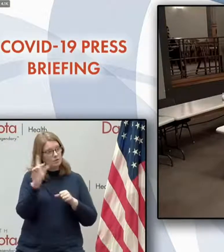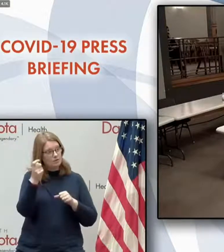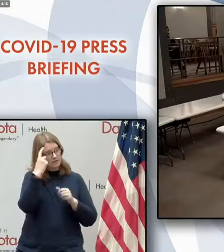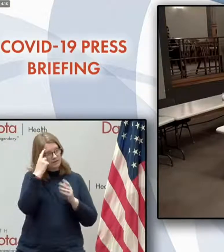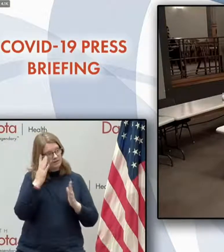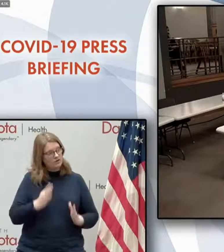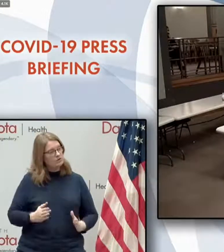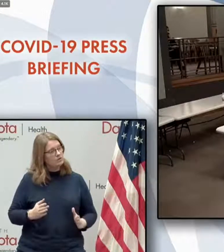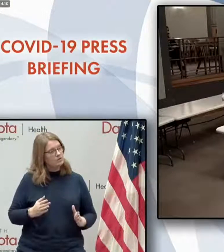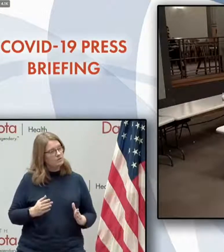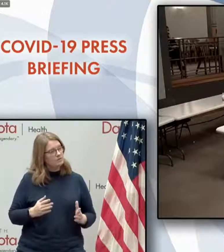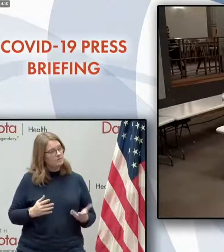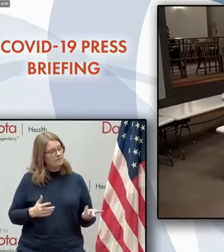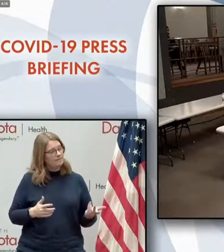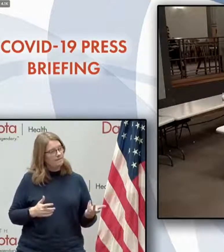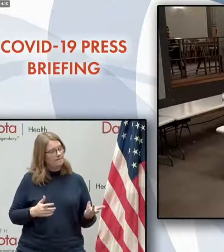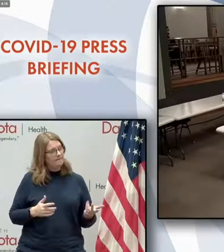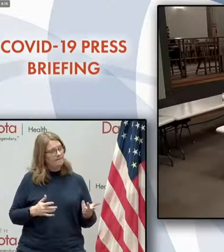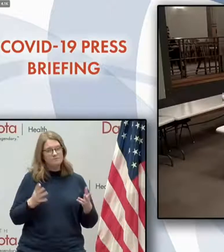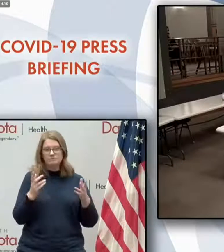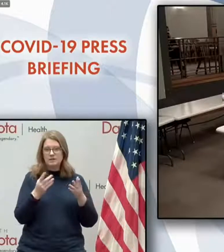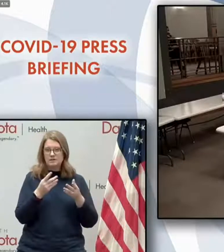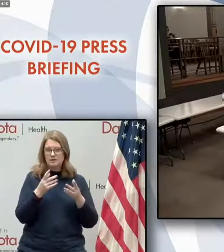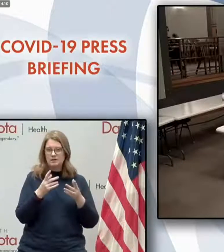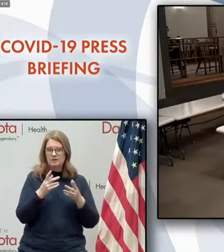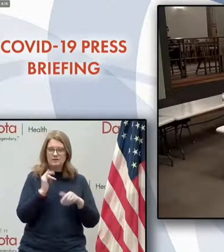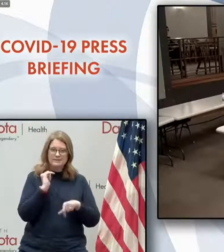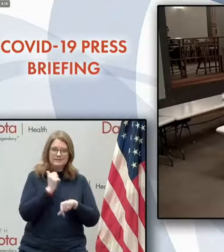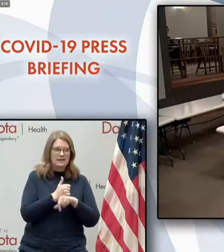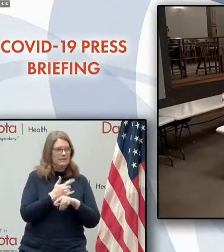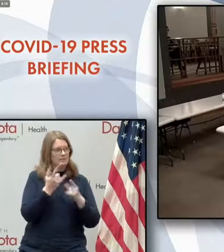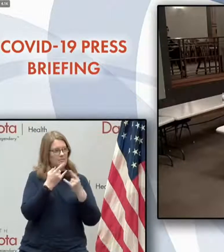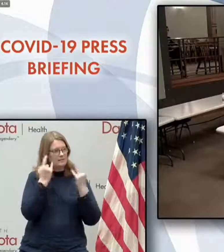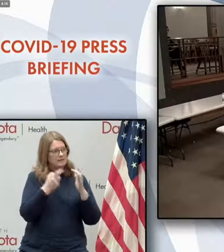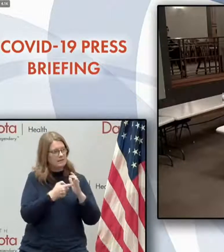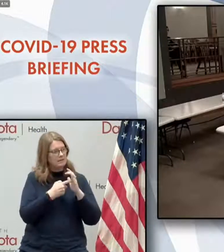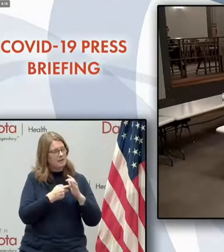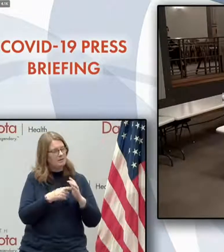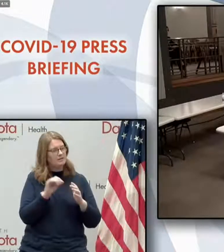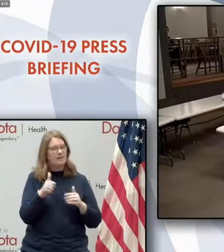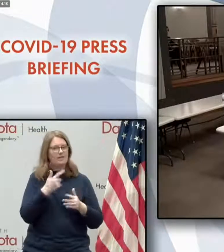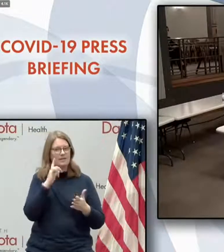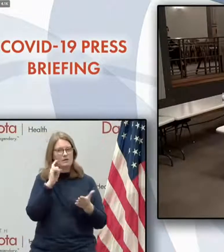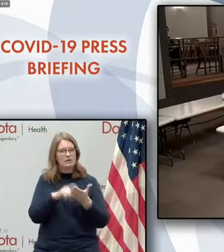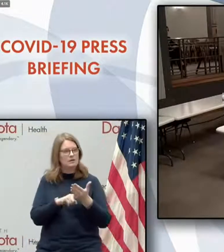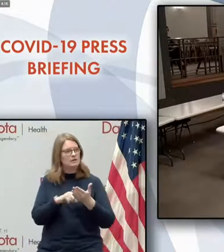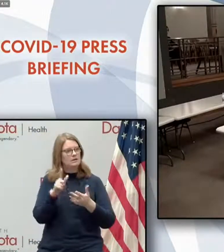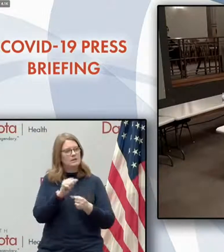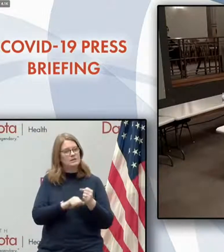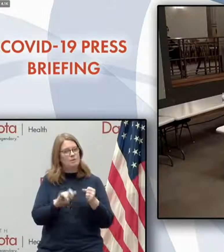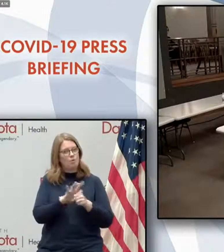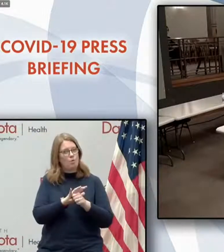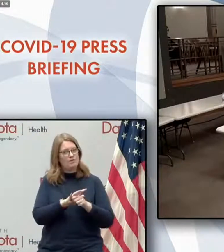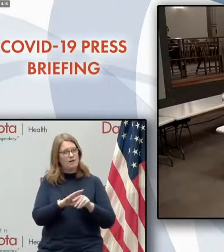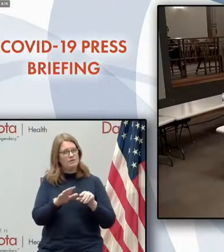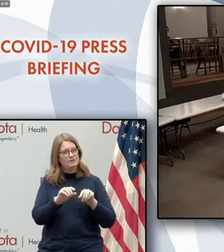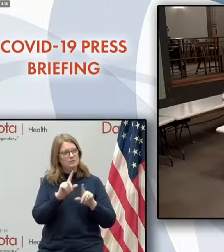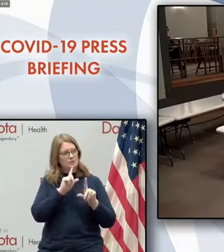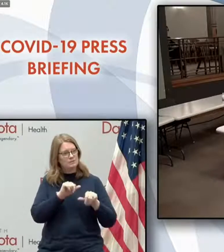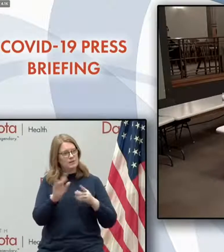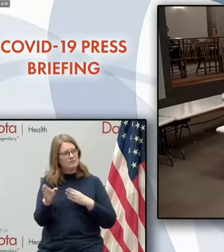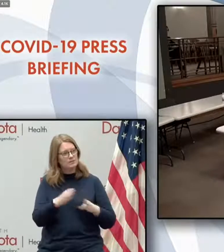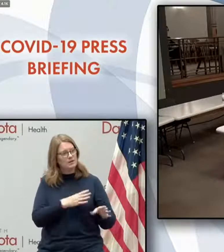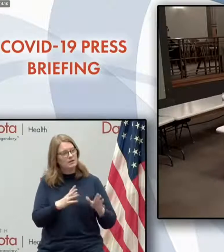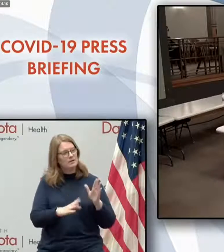on, issuing mask mandates, for example. Another thing that jumped out at me about his coronavirus response plan was that he would